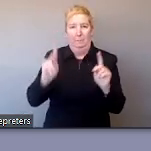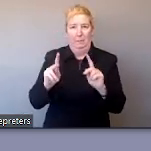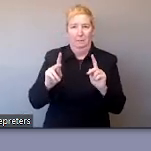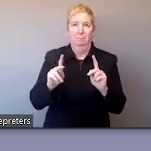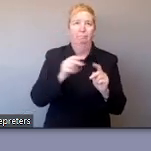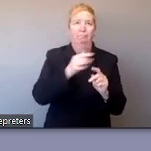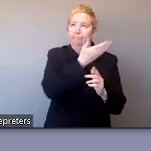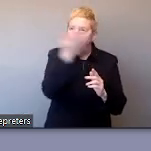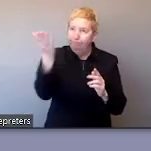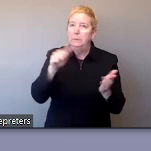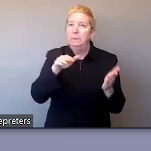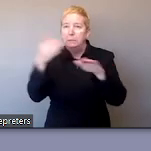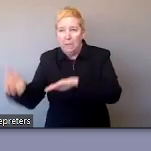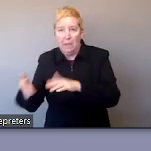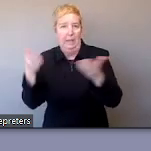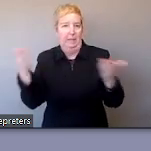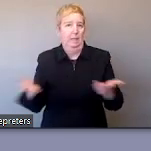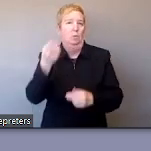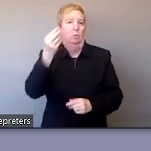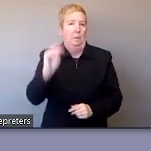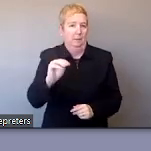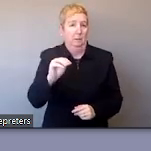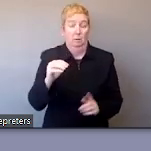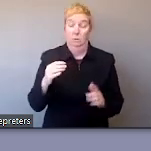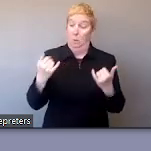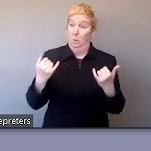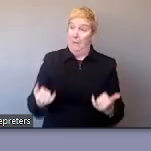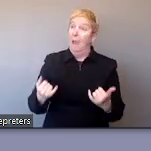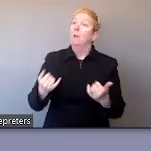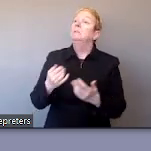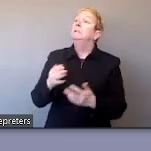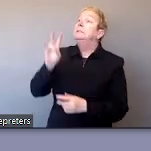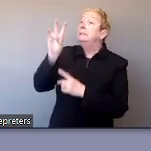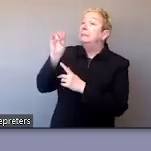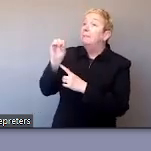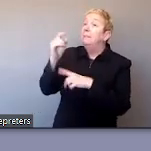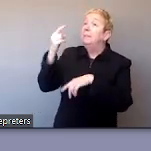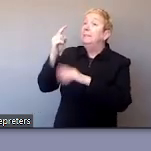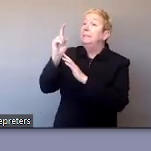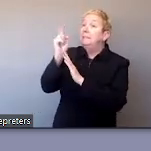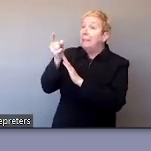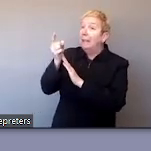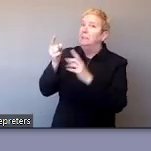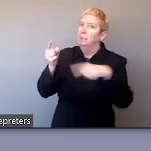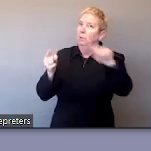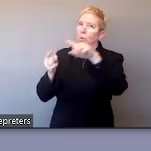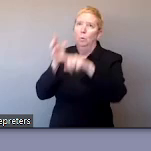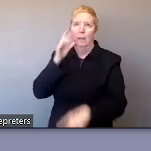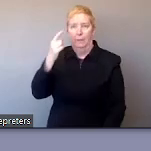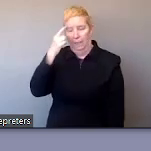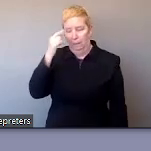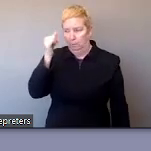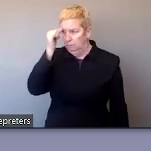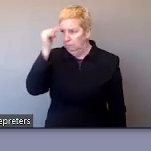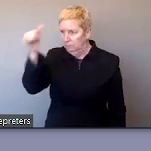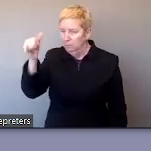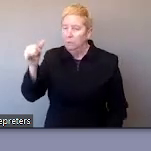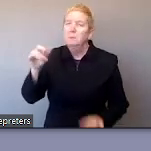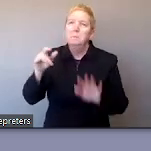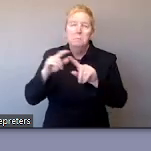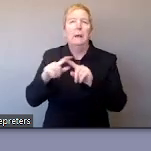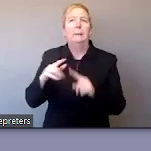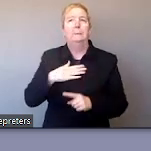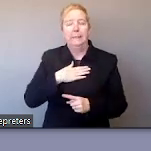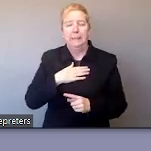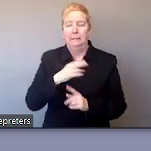would invite you to spend the 70 seconds, which will seem longer than 70 seconds probably, but spend this time with